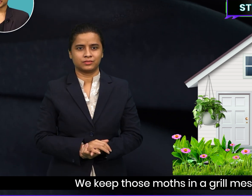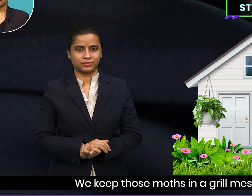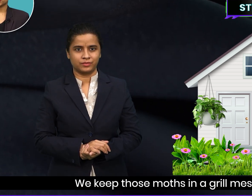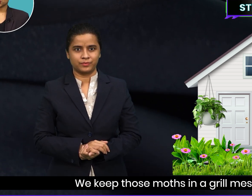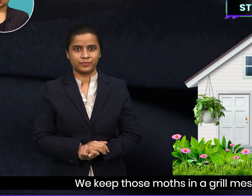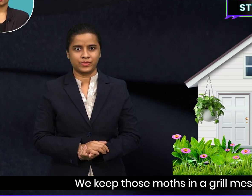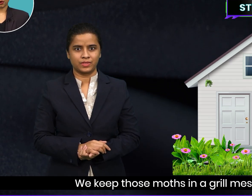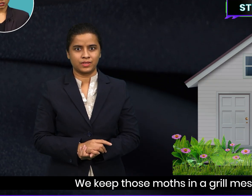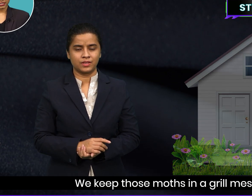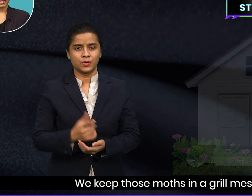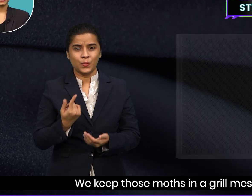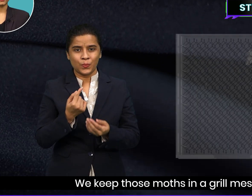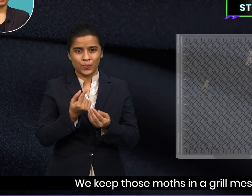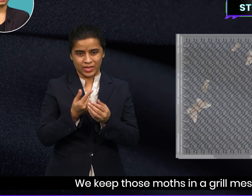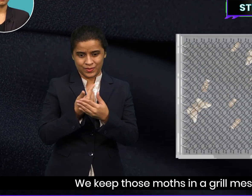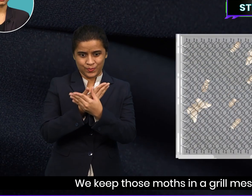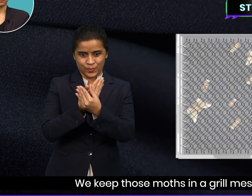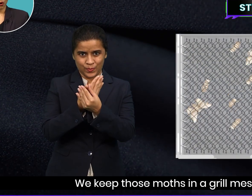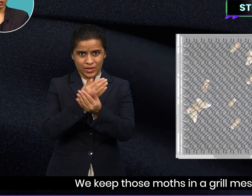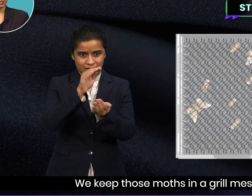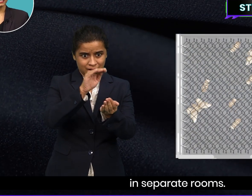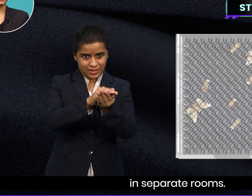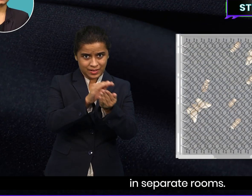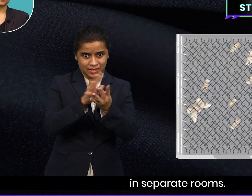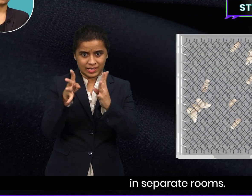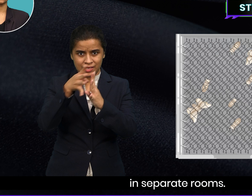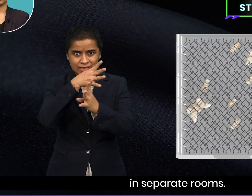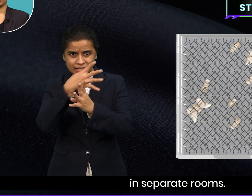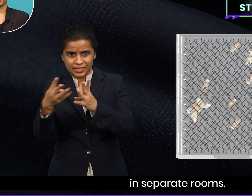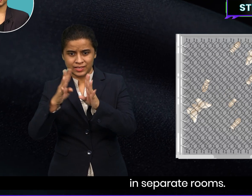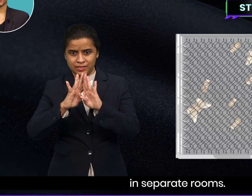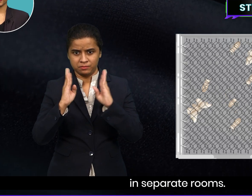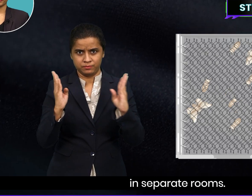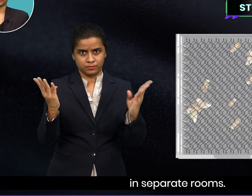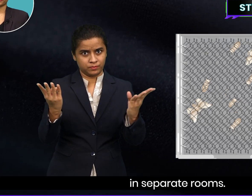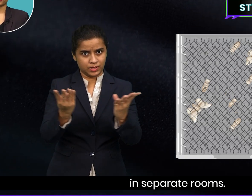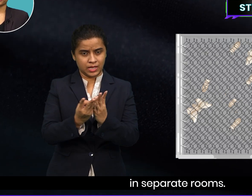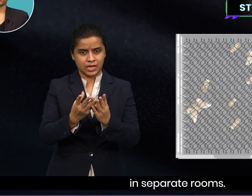We keep those moths in a grill mesh box in separate rooms.